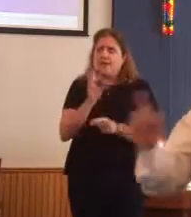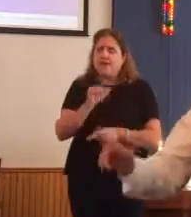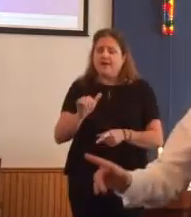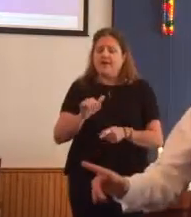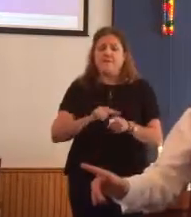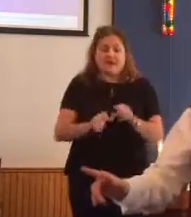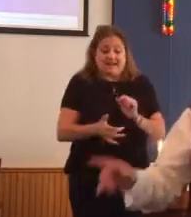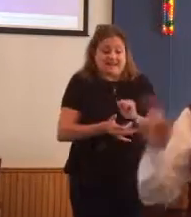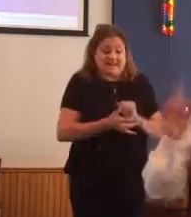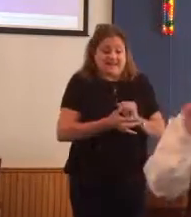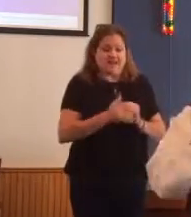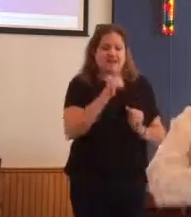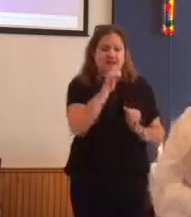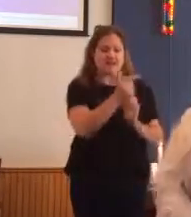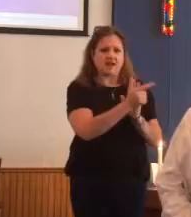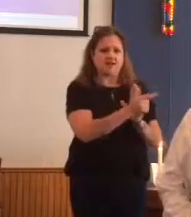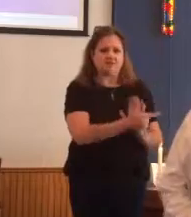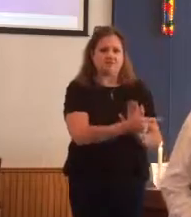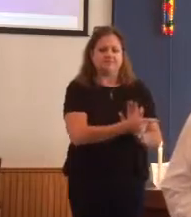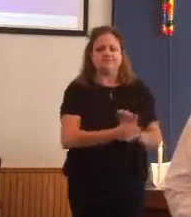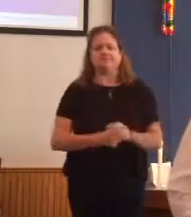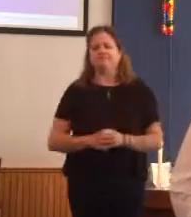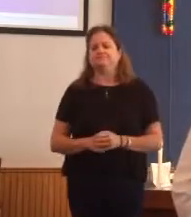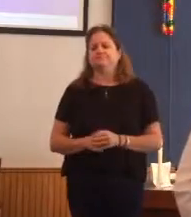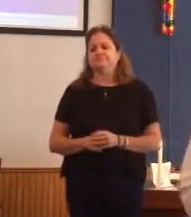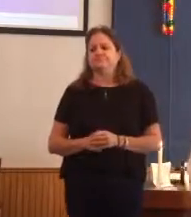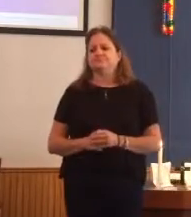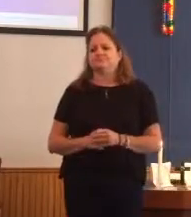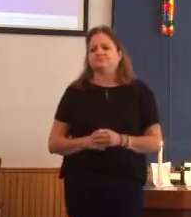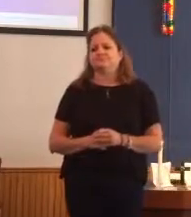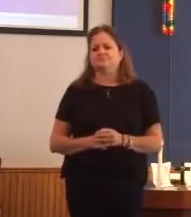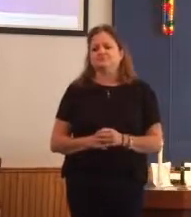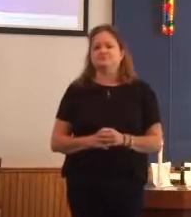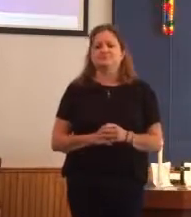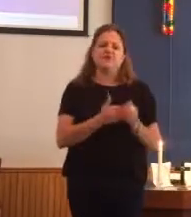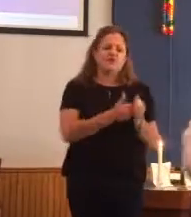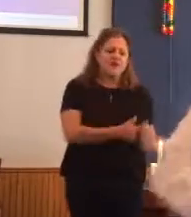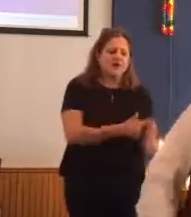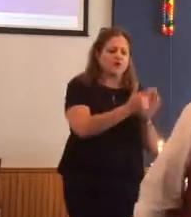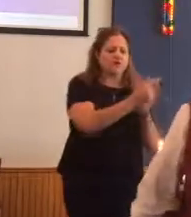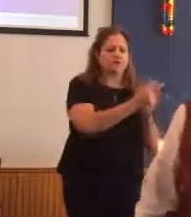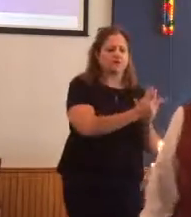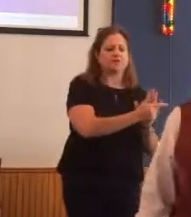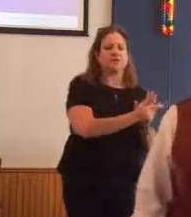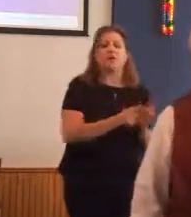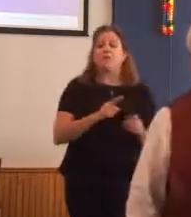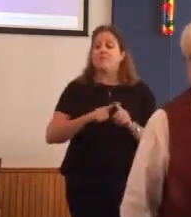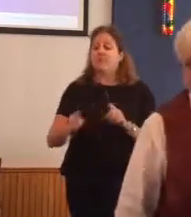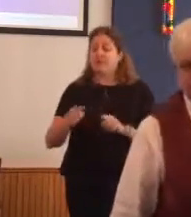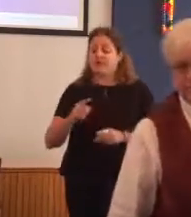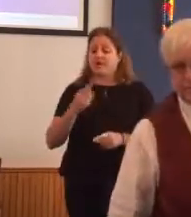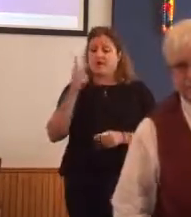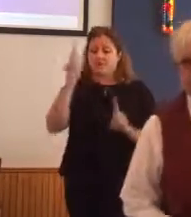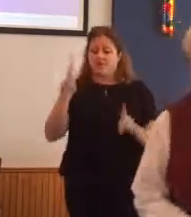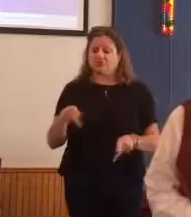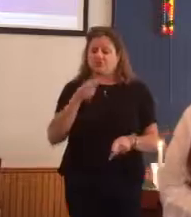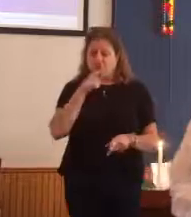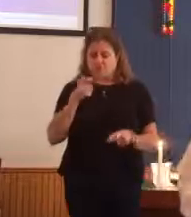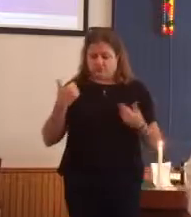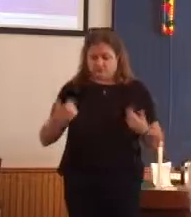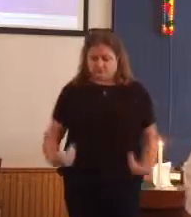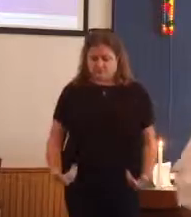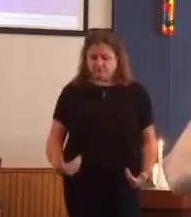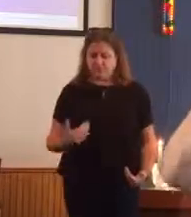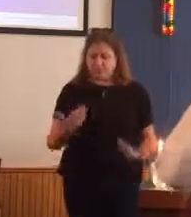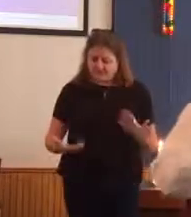Technically not the legal thing to do, but the right thing to do. And yet, a self-righteous person